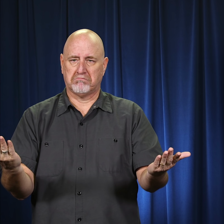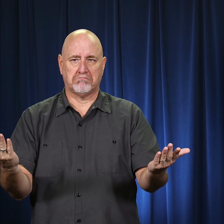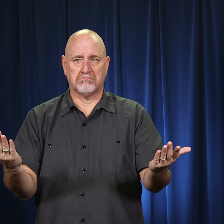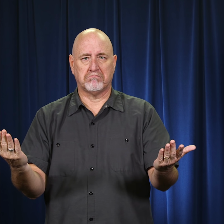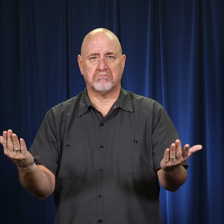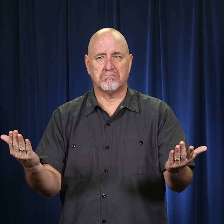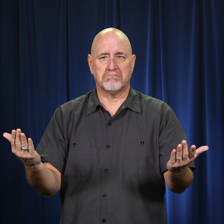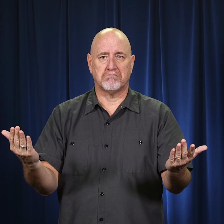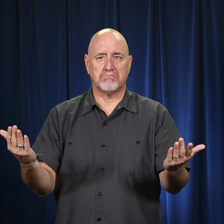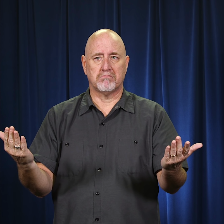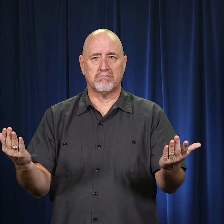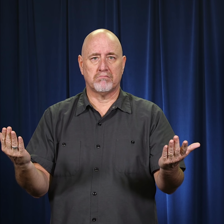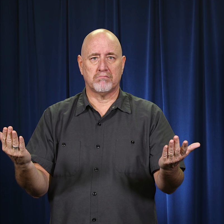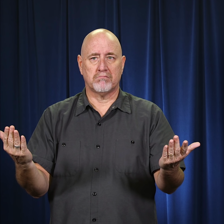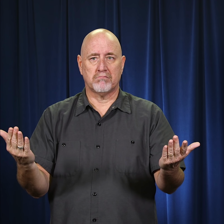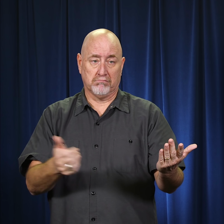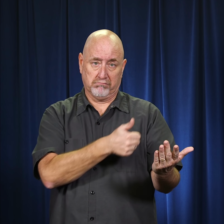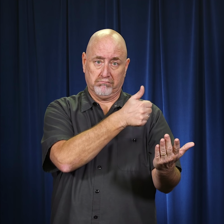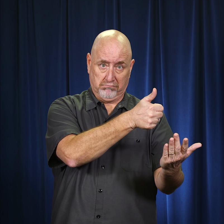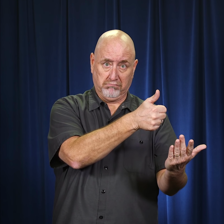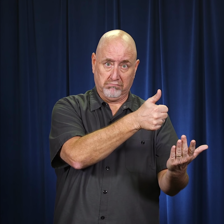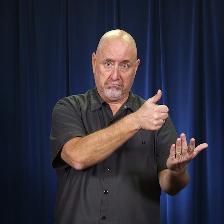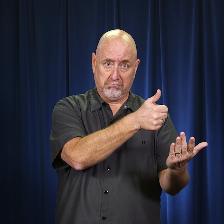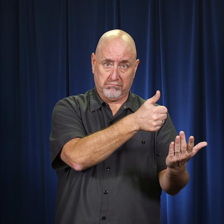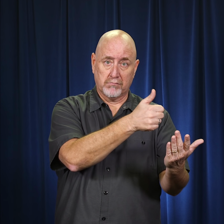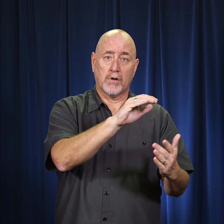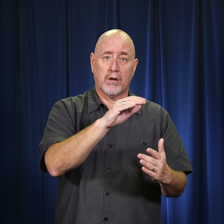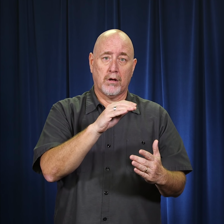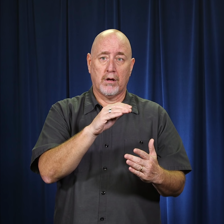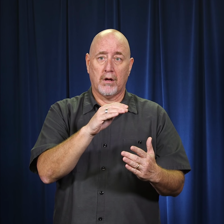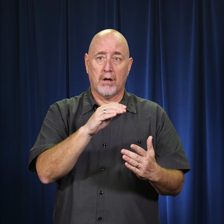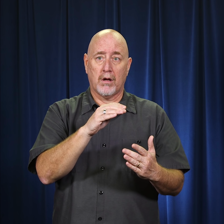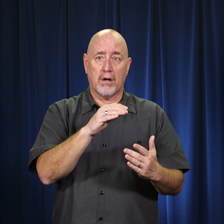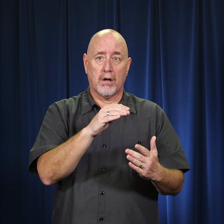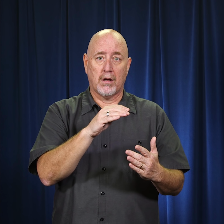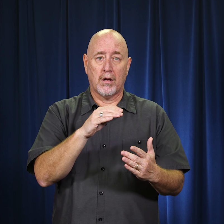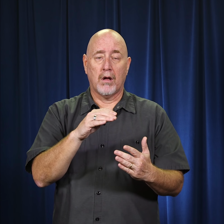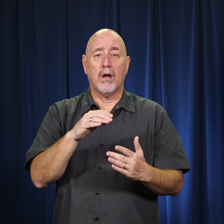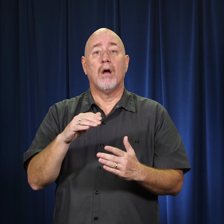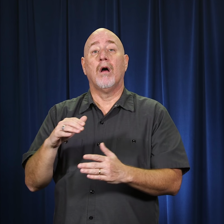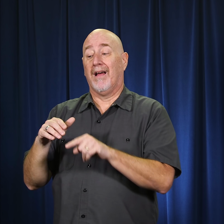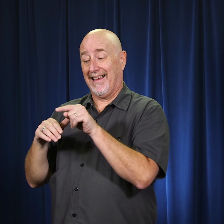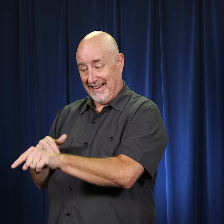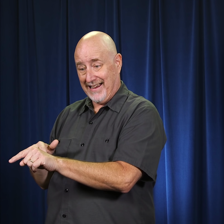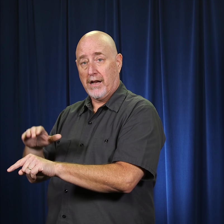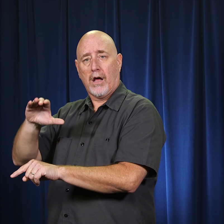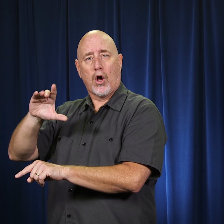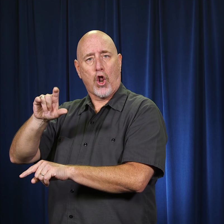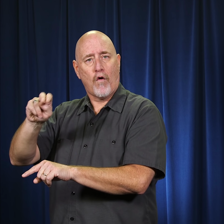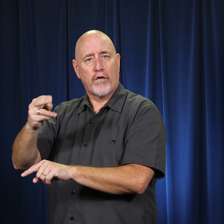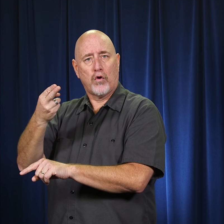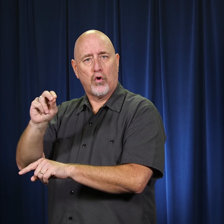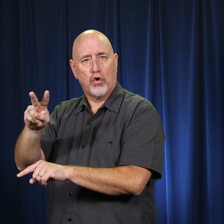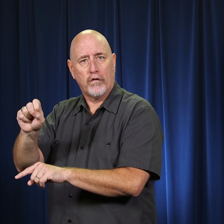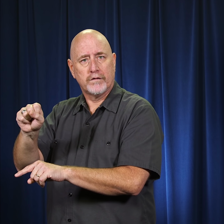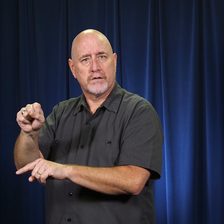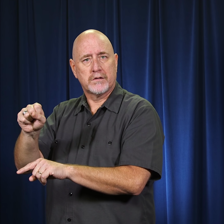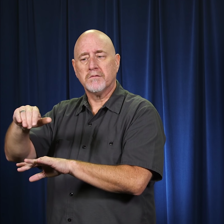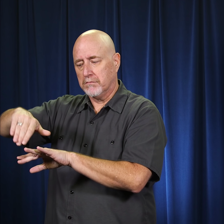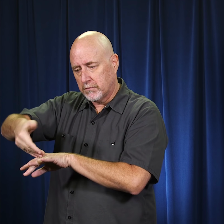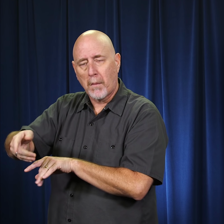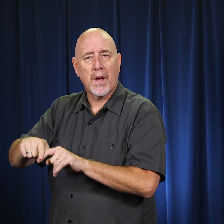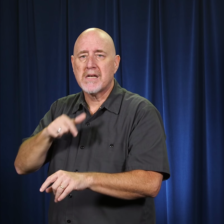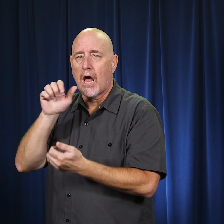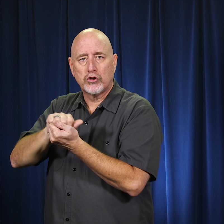go. We have an example of one that has cloven hooves but doesn't chew its cud. Now what would an animal be